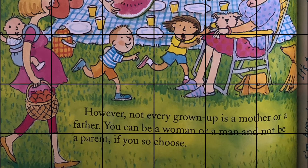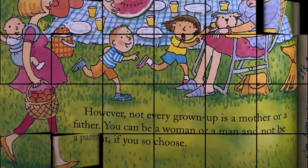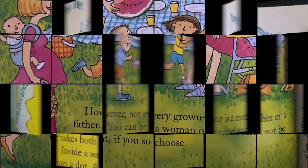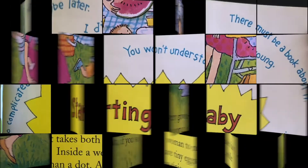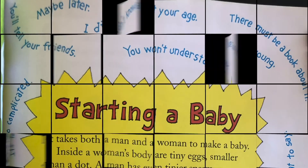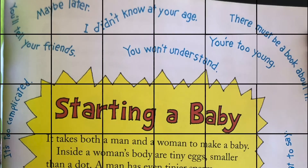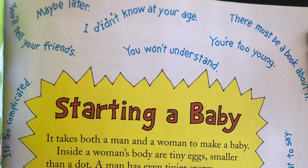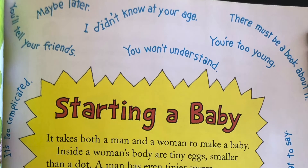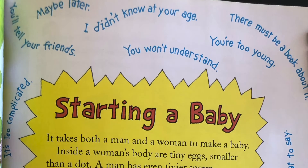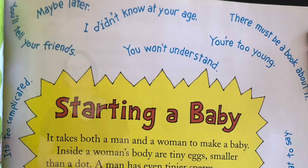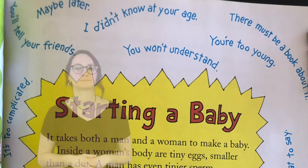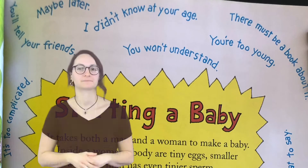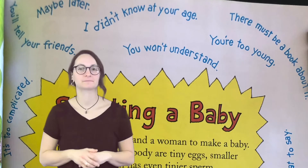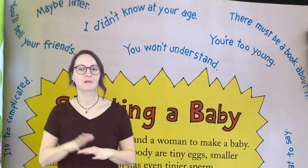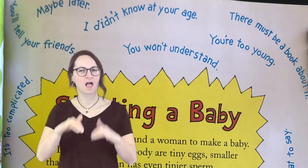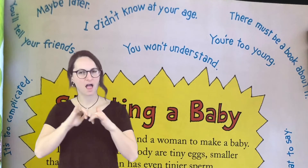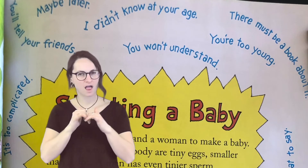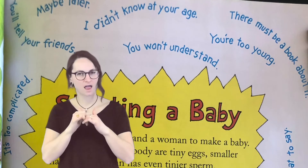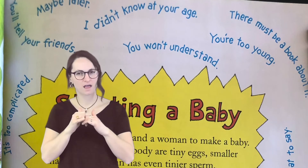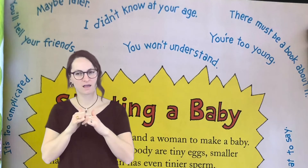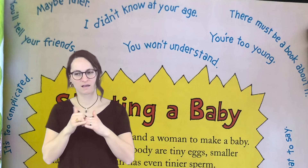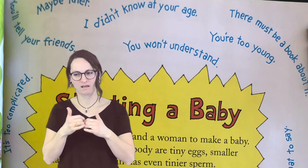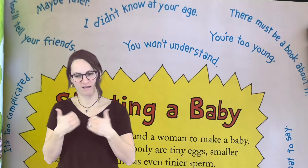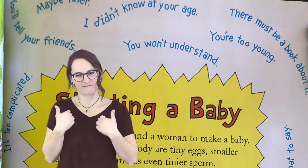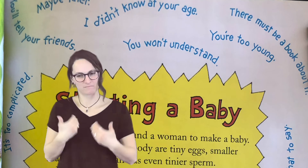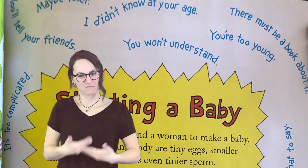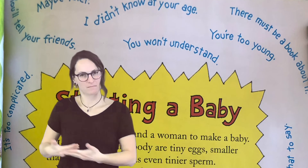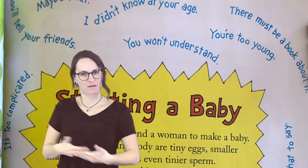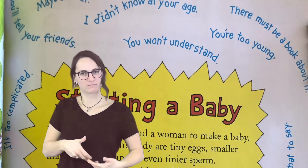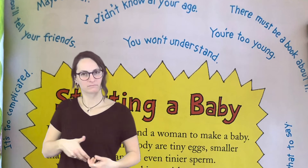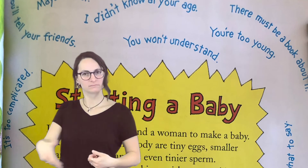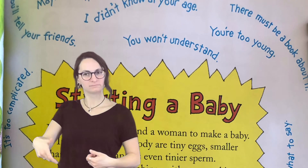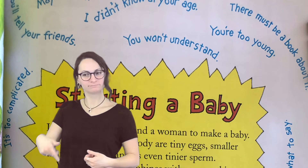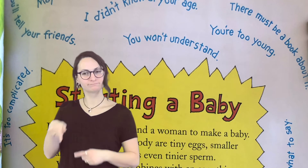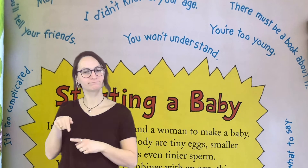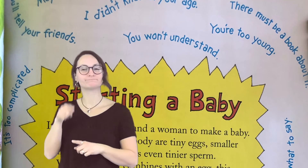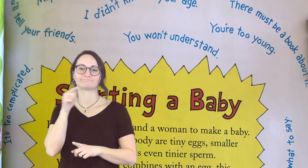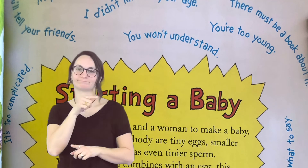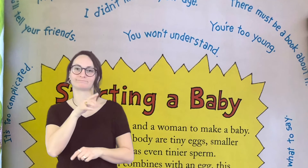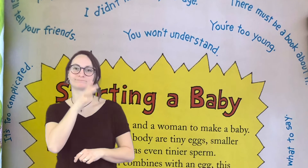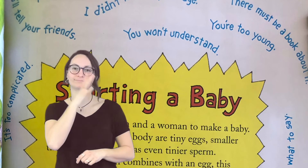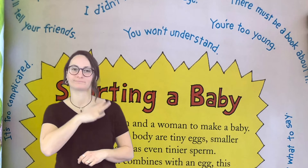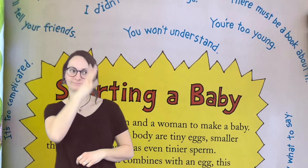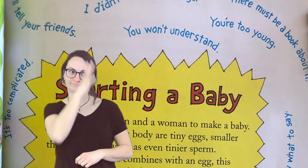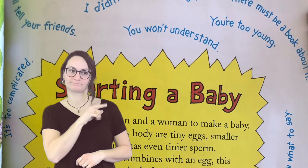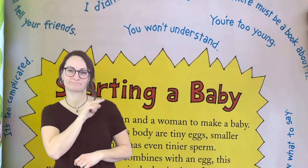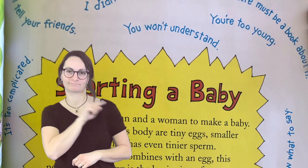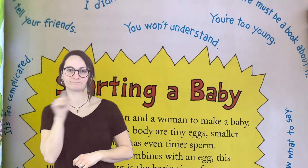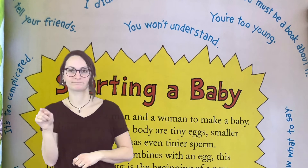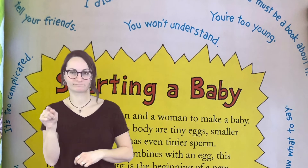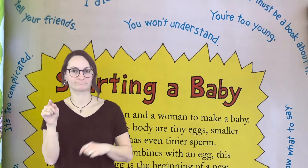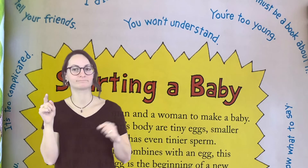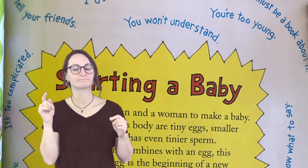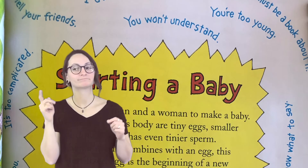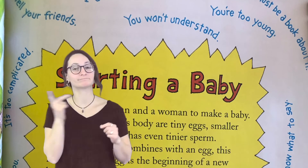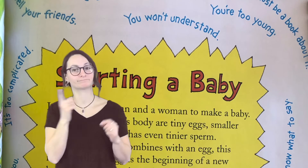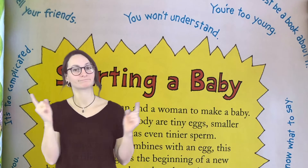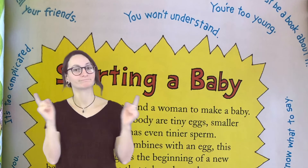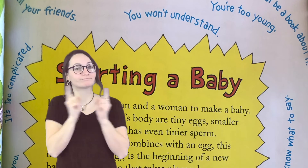It takes both a man and a woman to make a baby. Inside a woman's body are